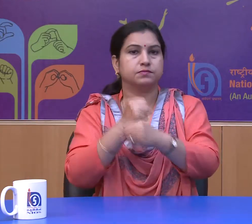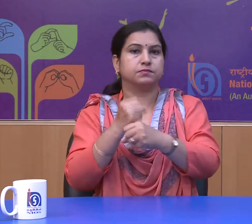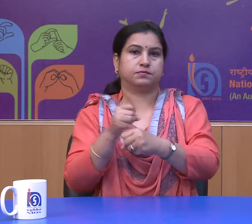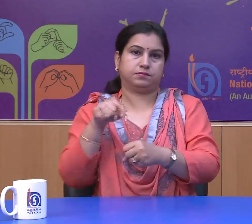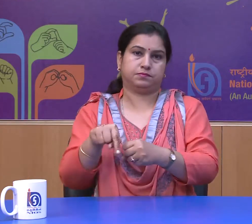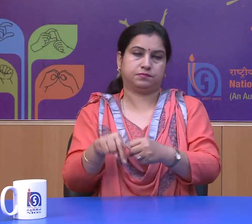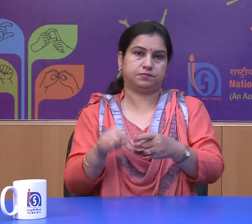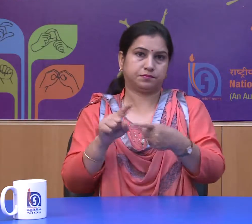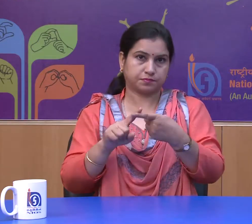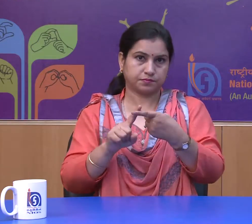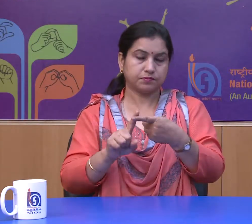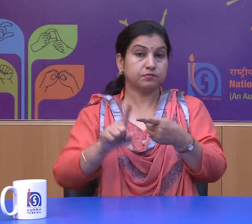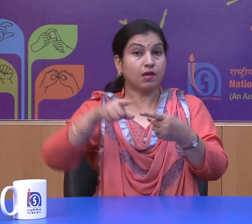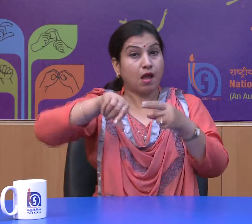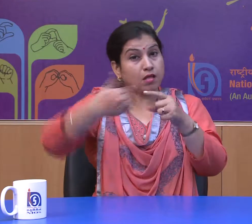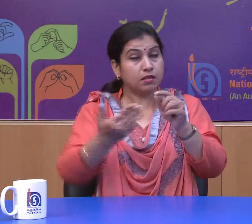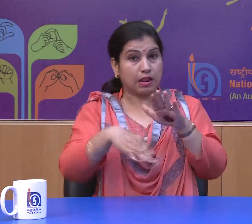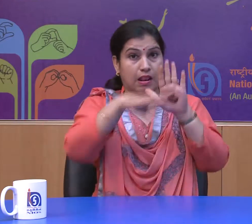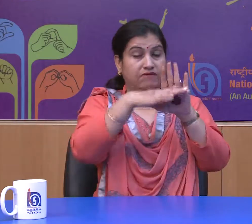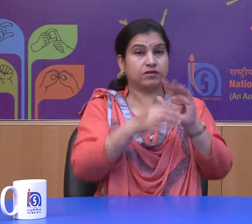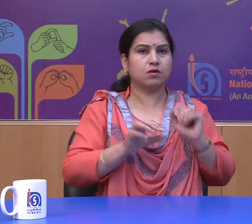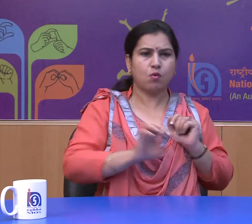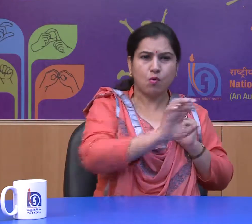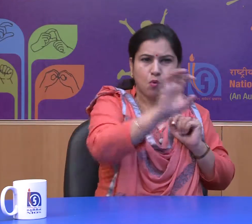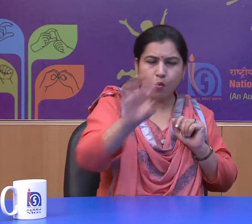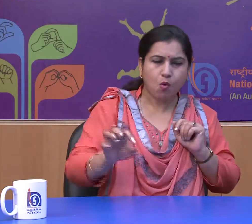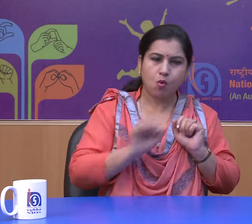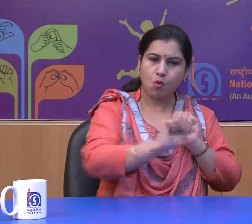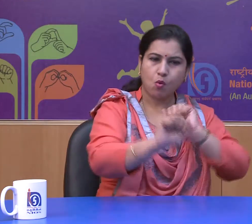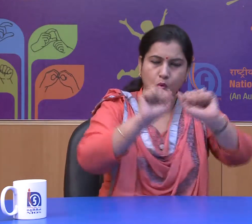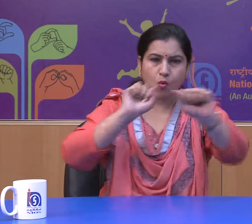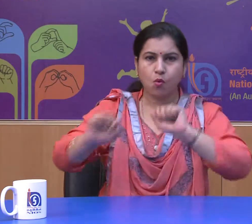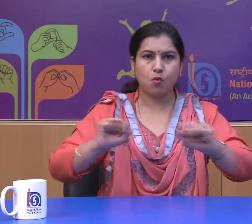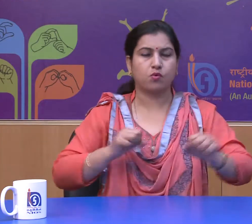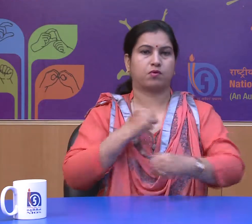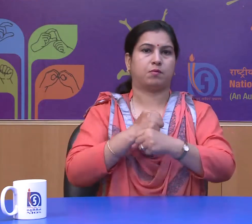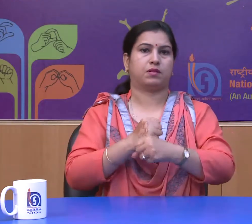and another for each state called as the state government.